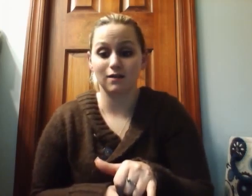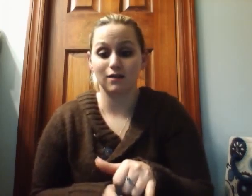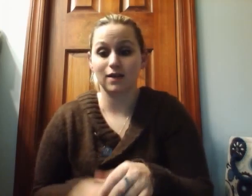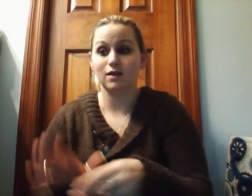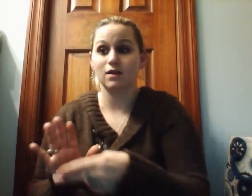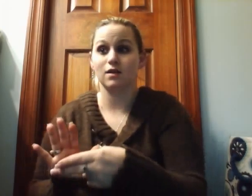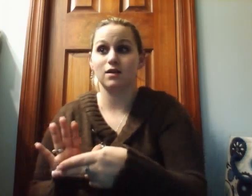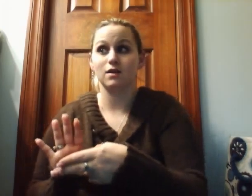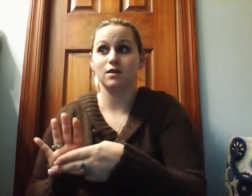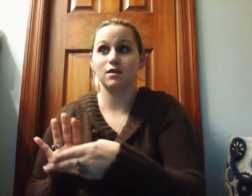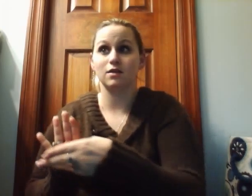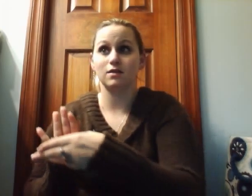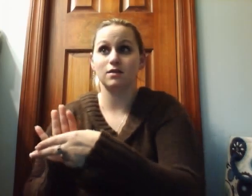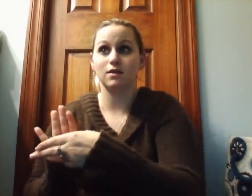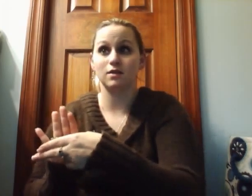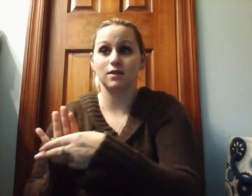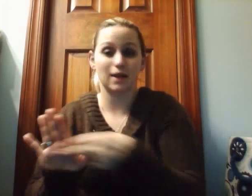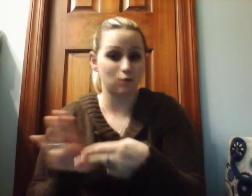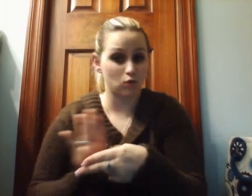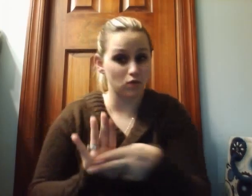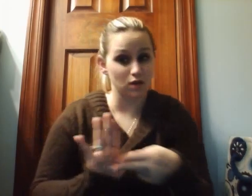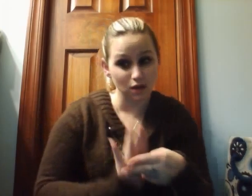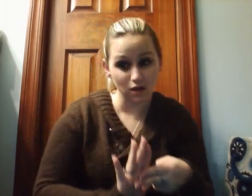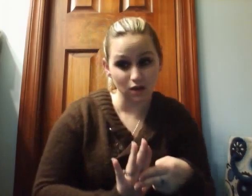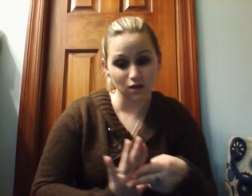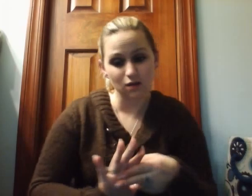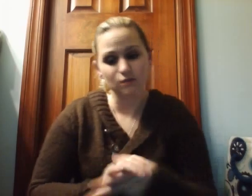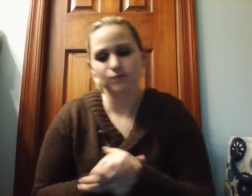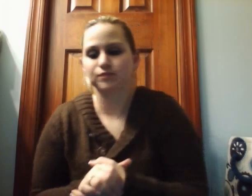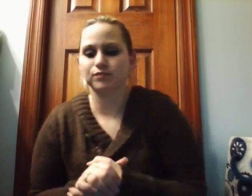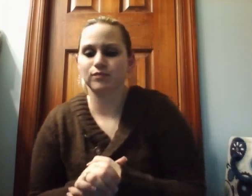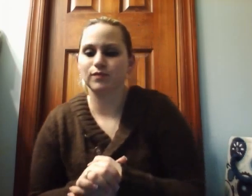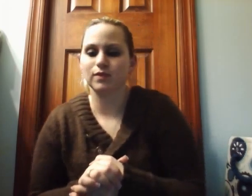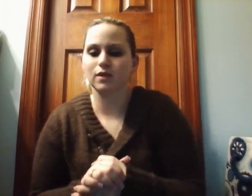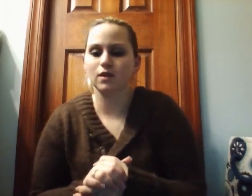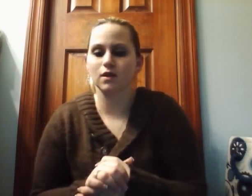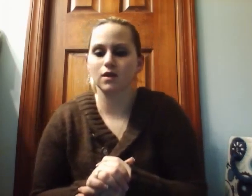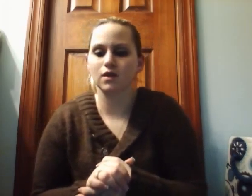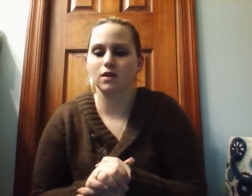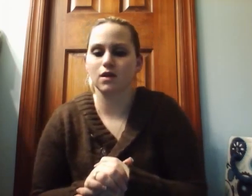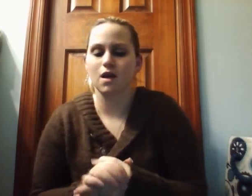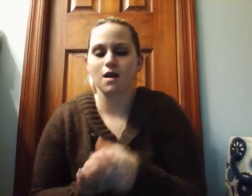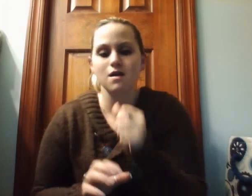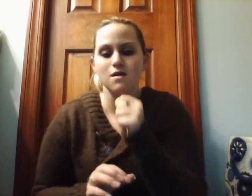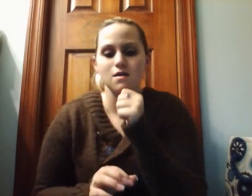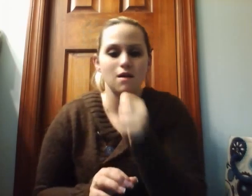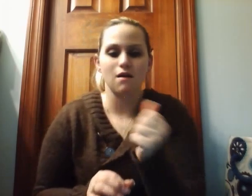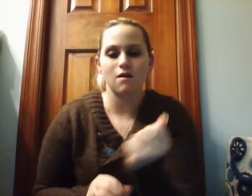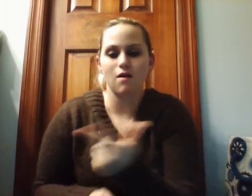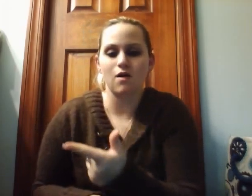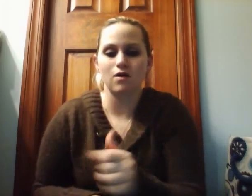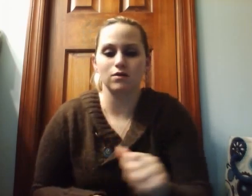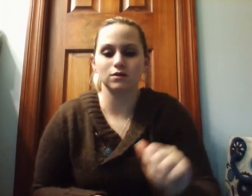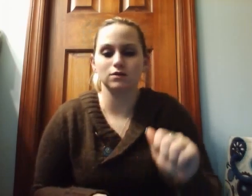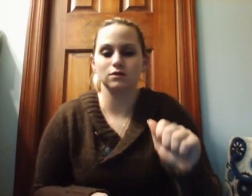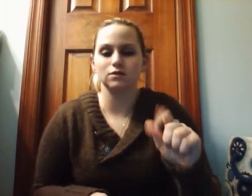their strengths and abilities are. Not everybody that uses a wheelchair needs to be pushed. Some folks like to push